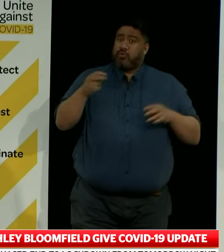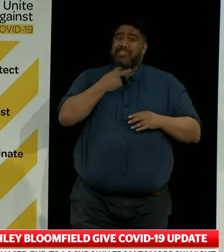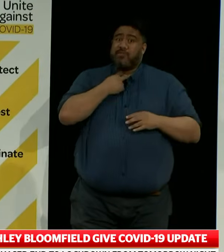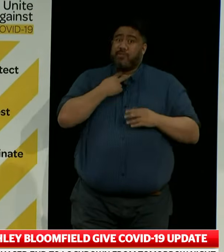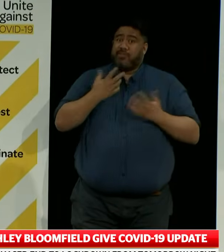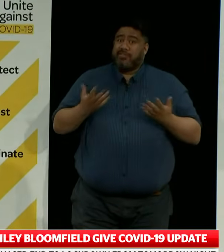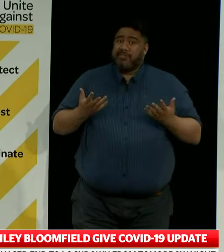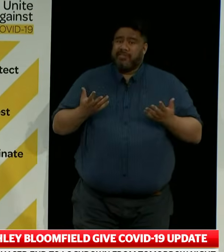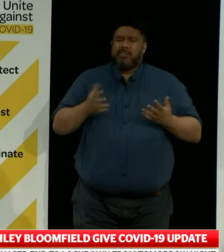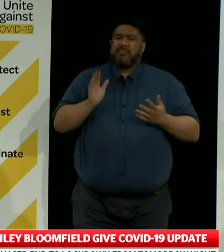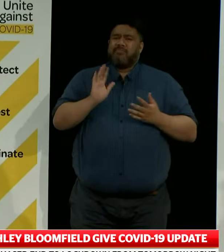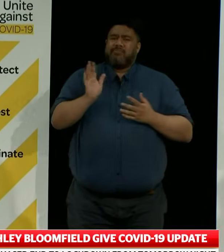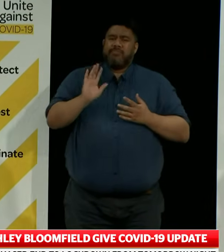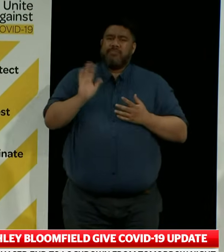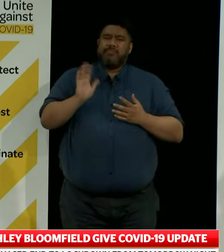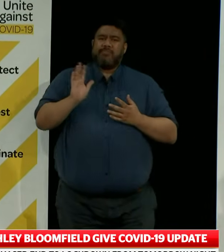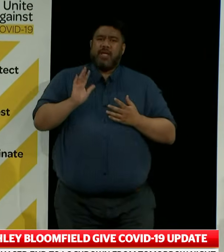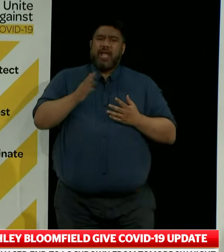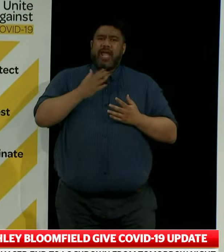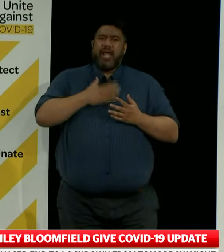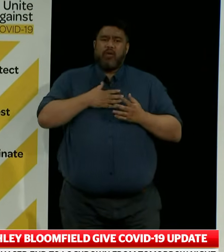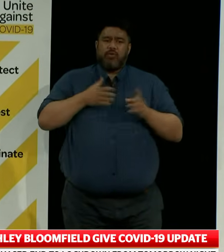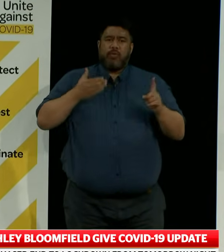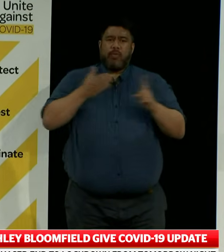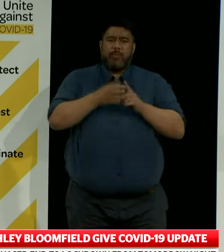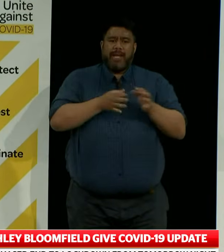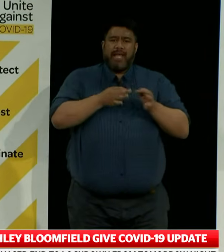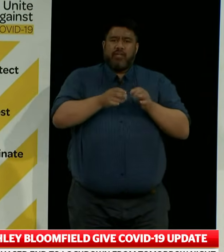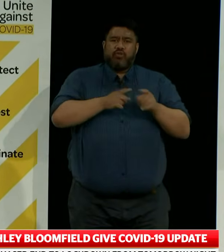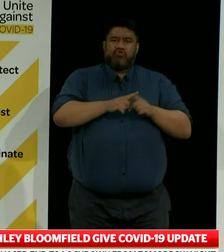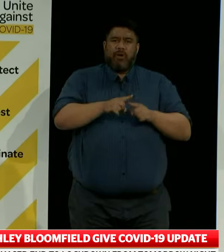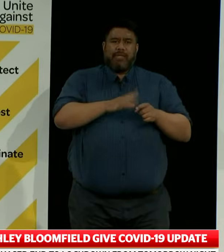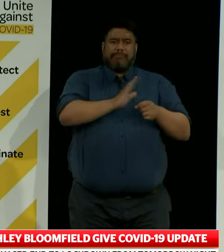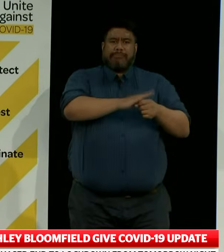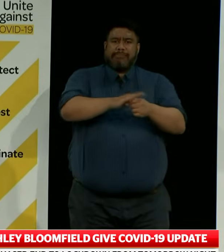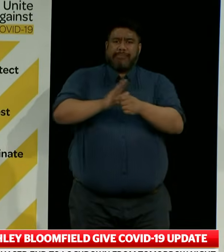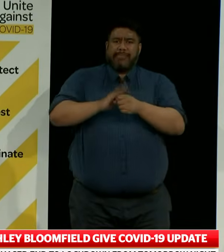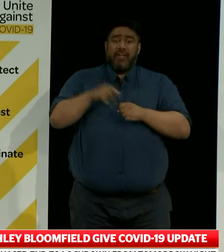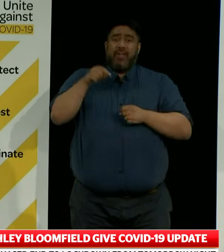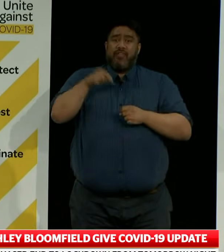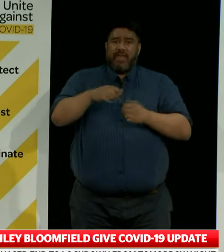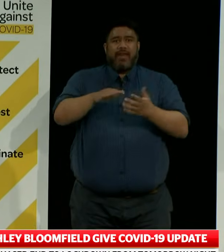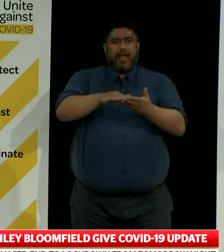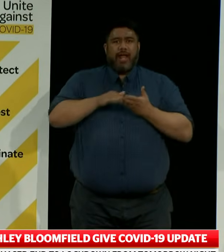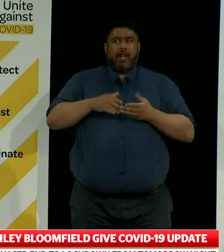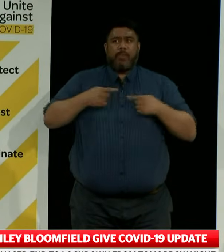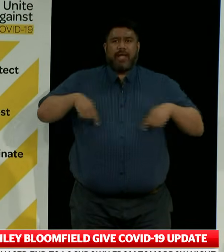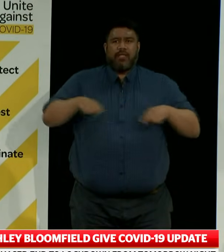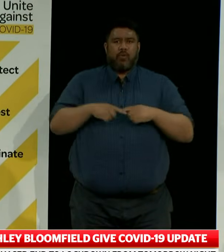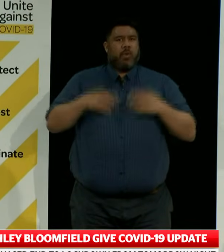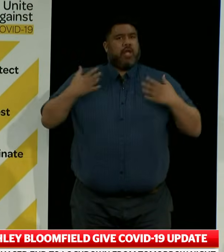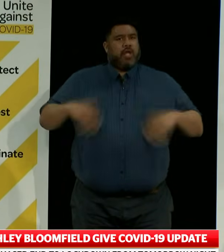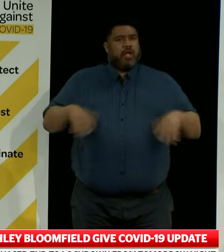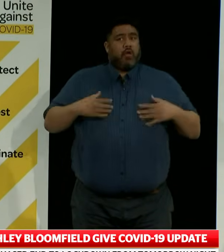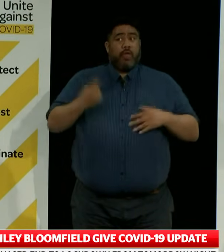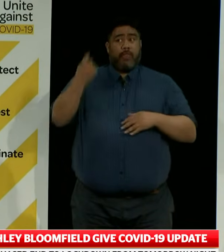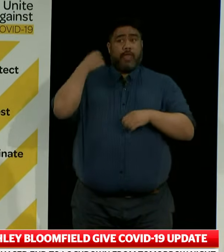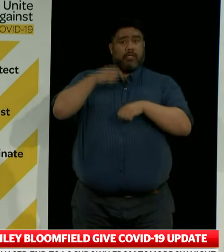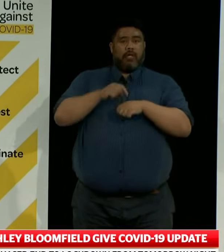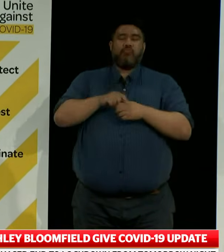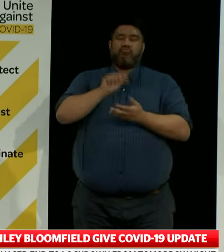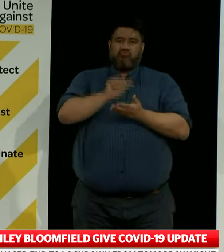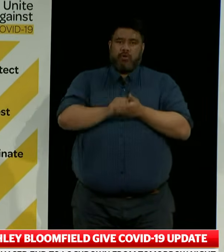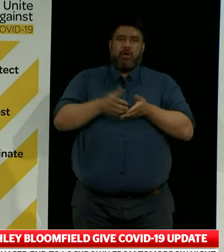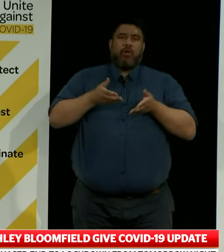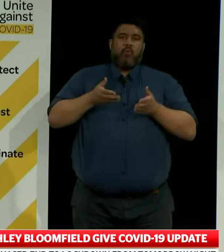And look, just to be clear, the elimination strategy has served us incredibly well and was the right thing to do for New